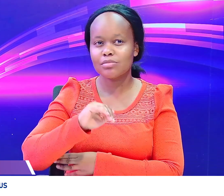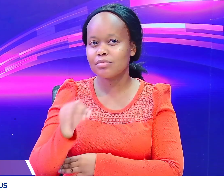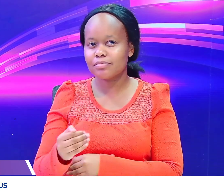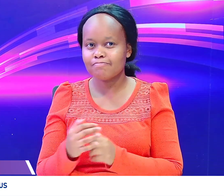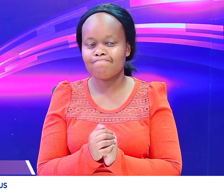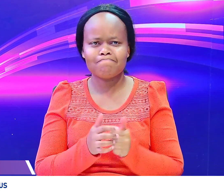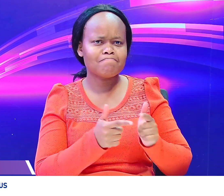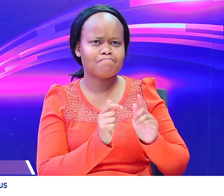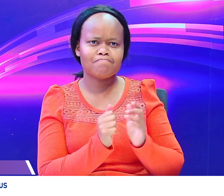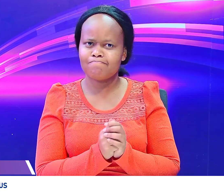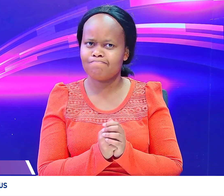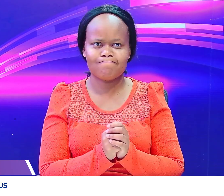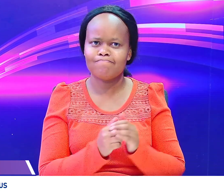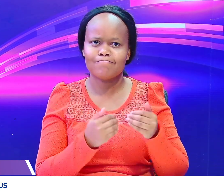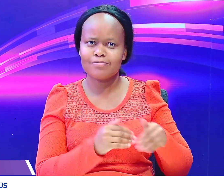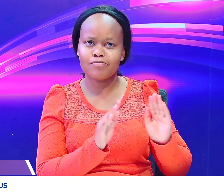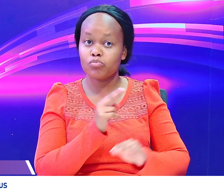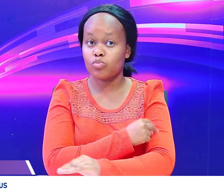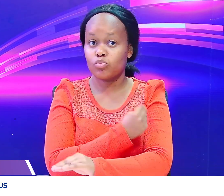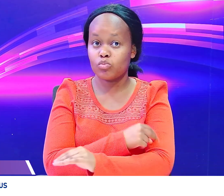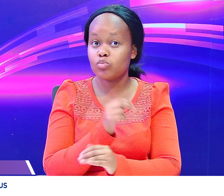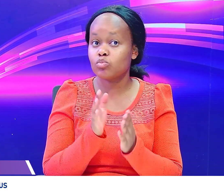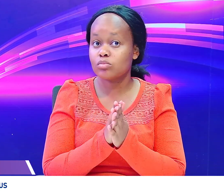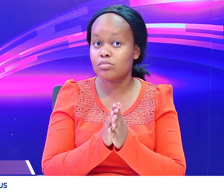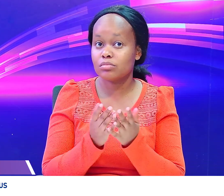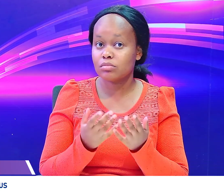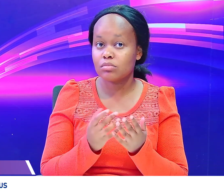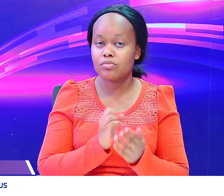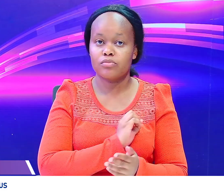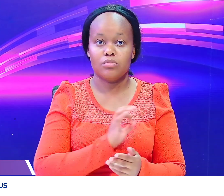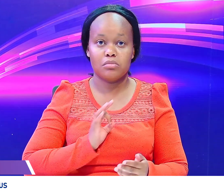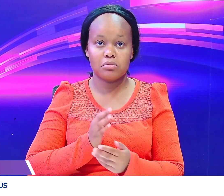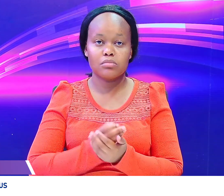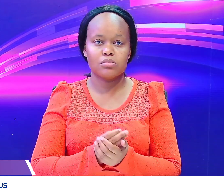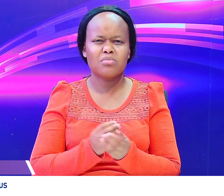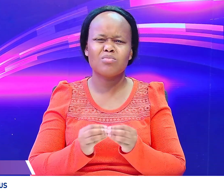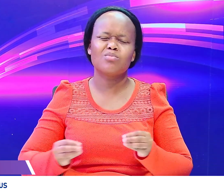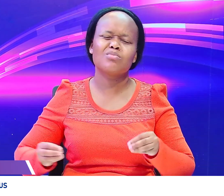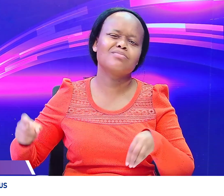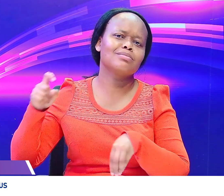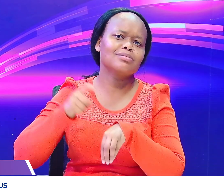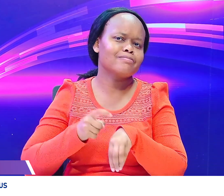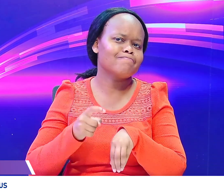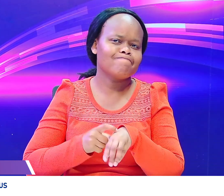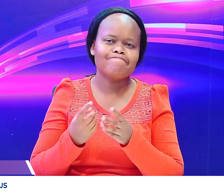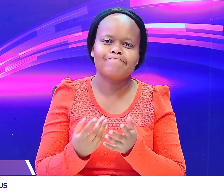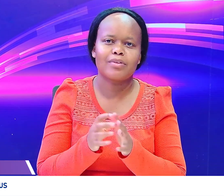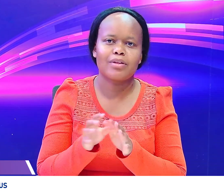has left hospitals with skeletal staff, long queues and frustrated patients. Many